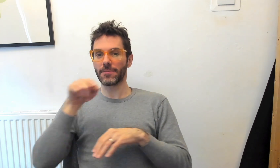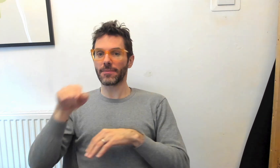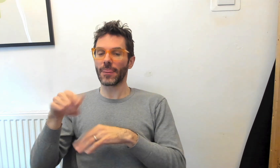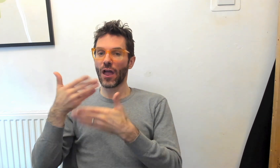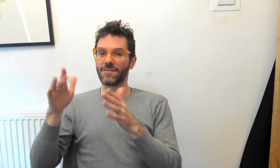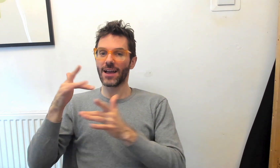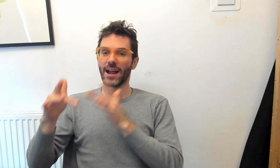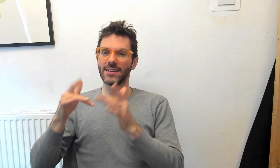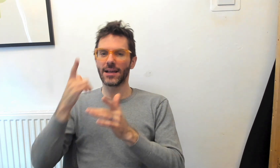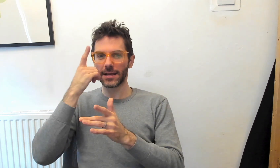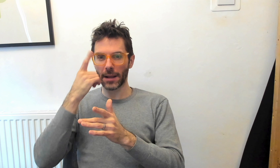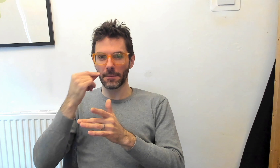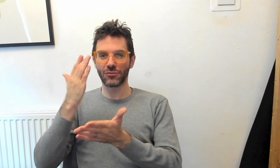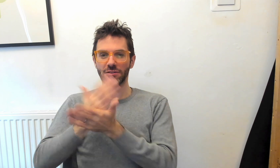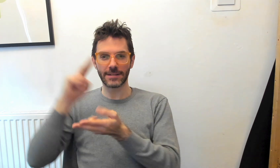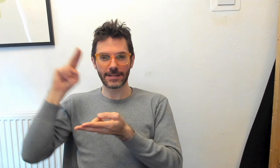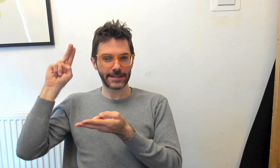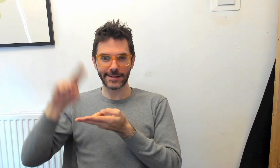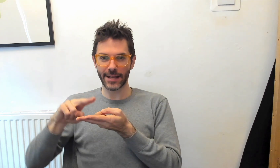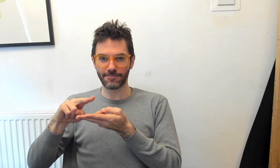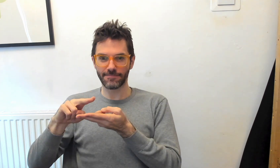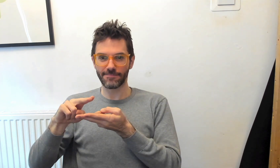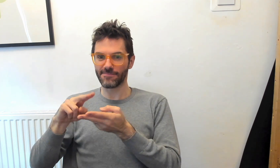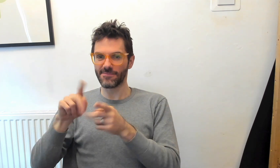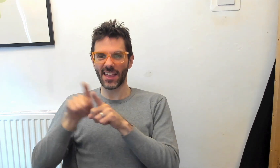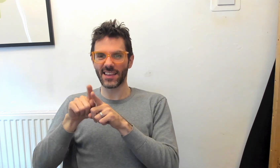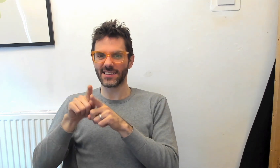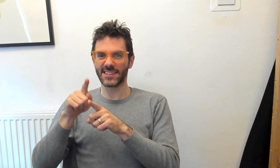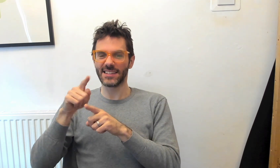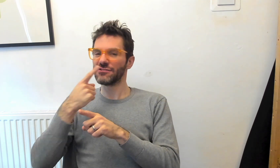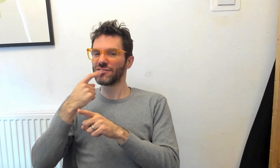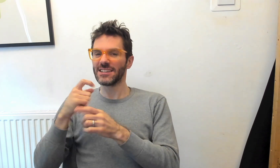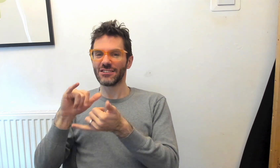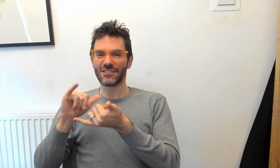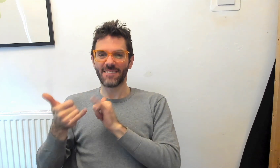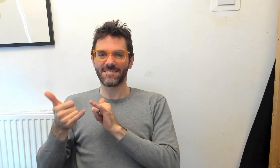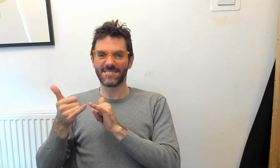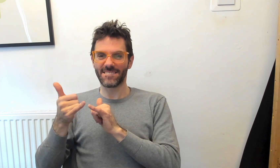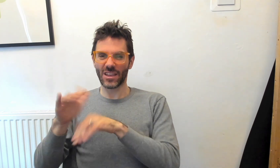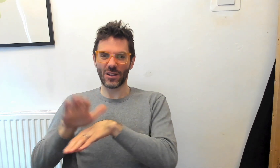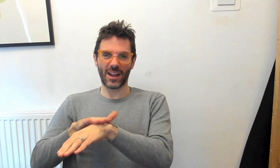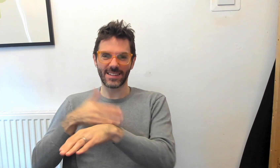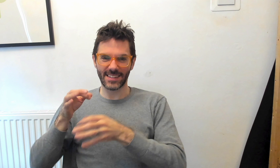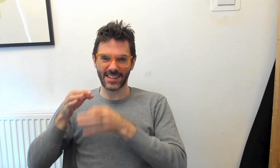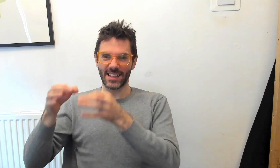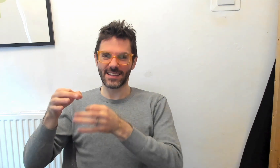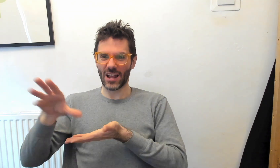database. Offline can be much cheaper, such as Redshift,